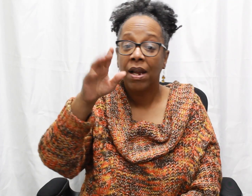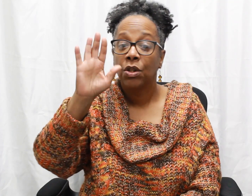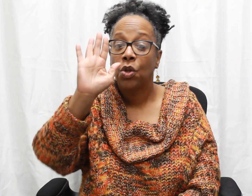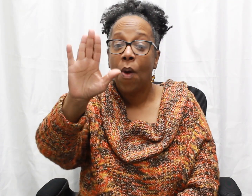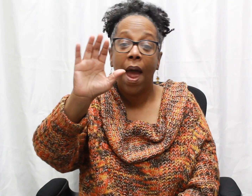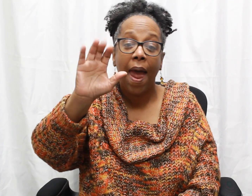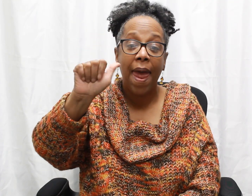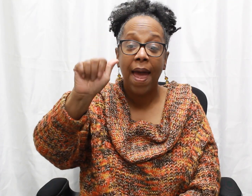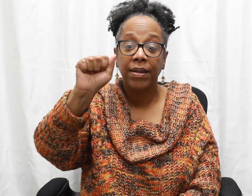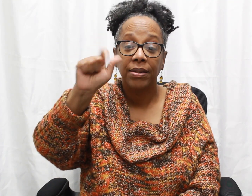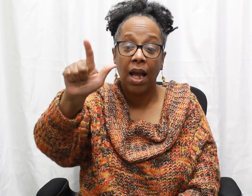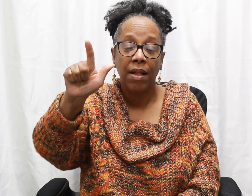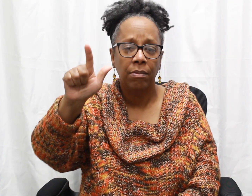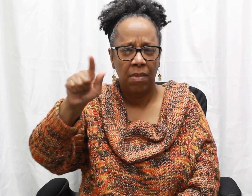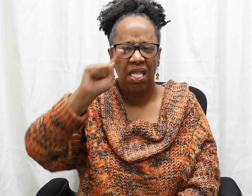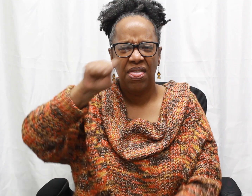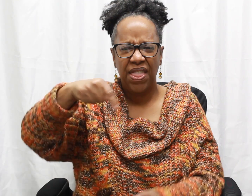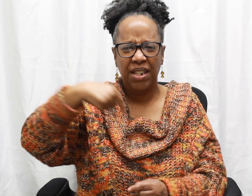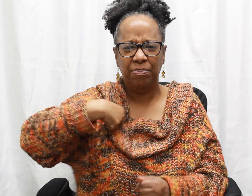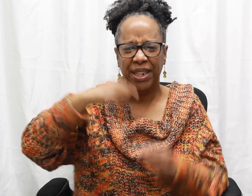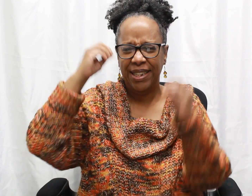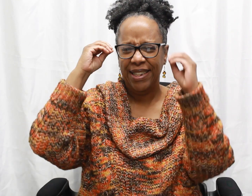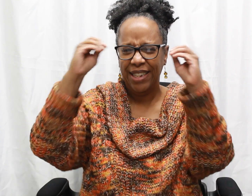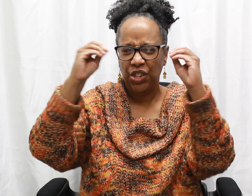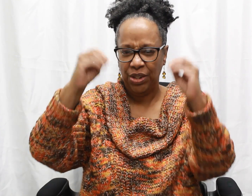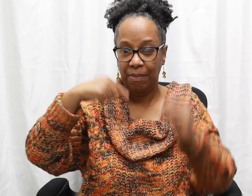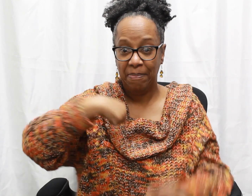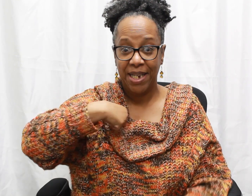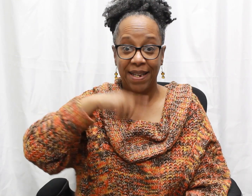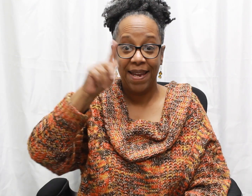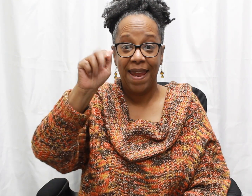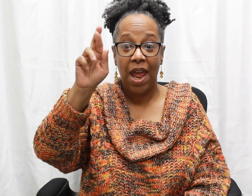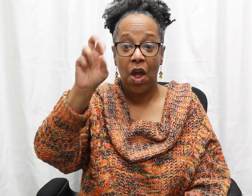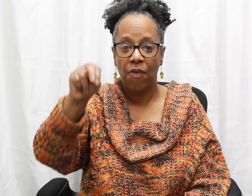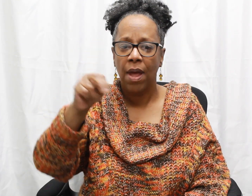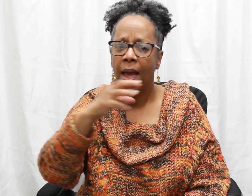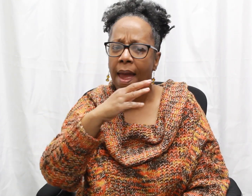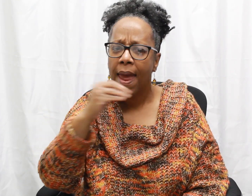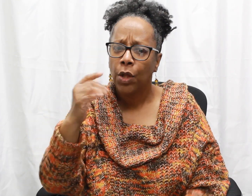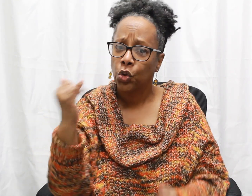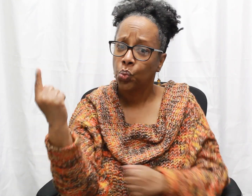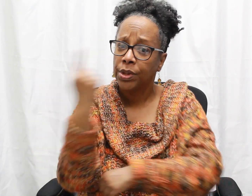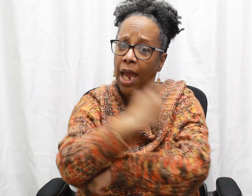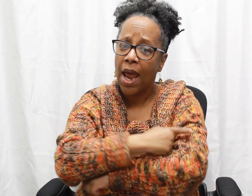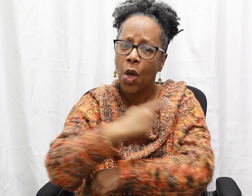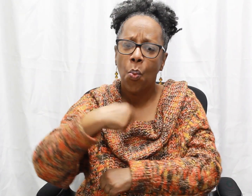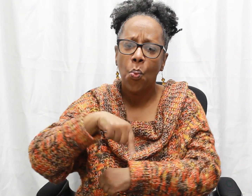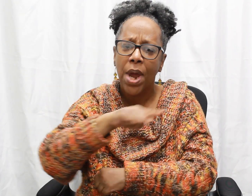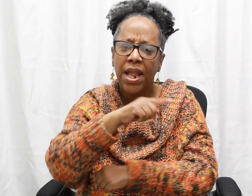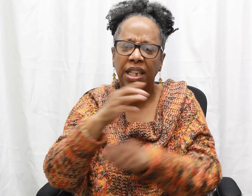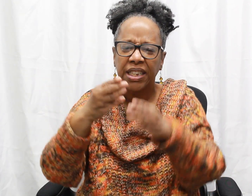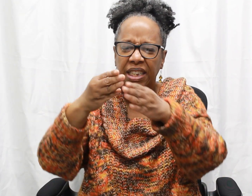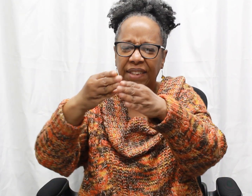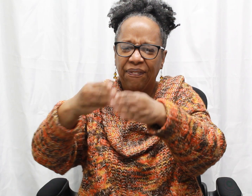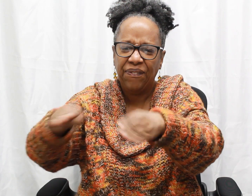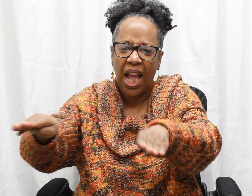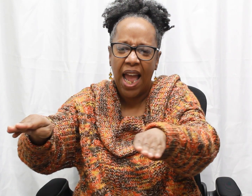Hey there, it's your ASL teacher Karen, and today we're diving into the basics of counting to